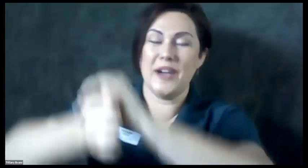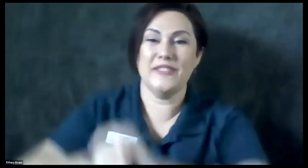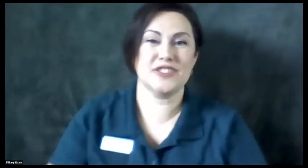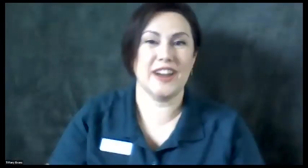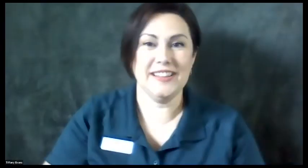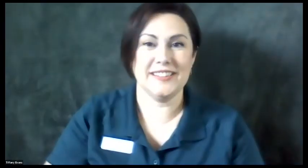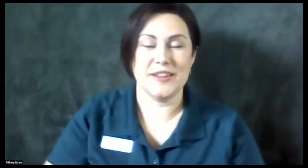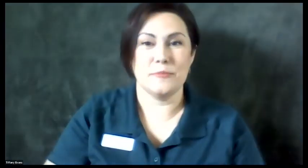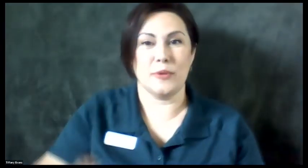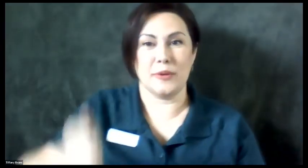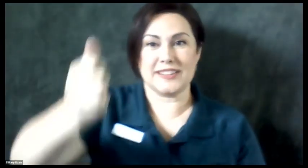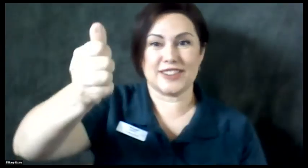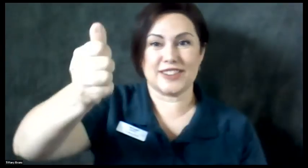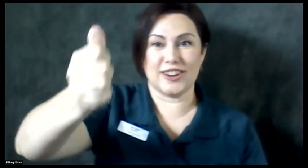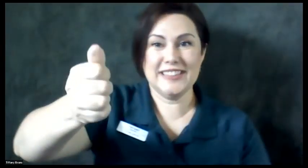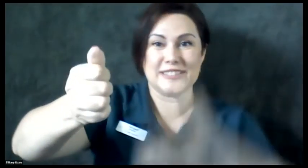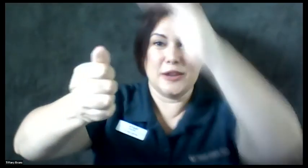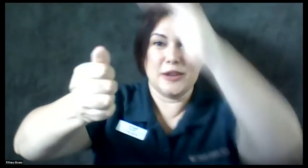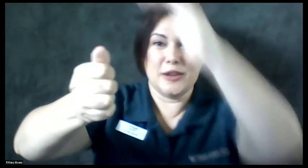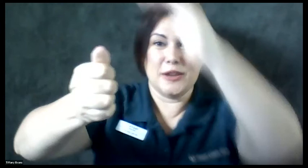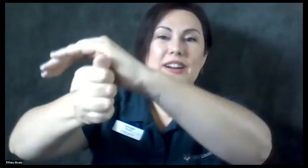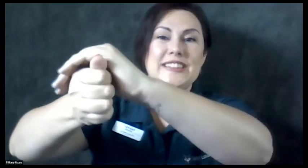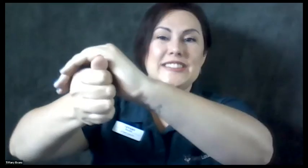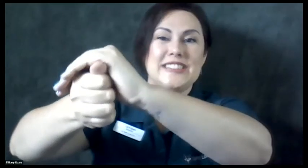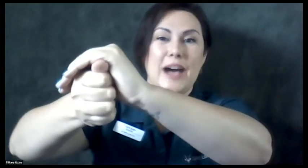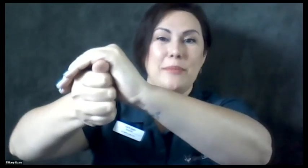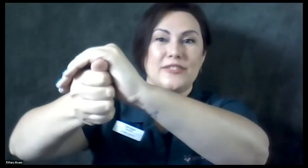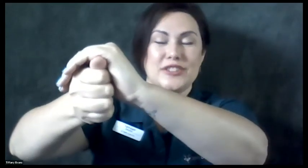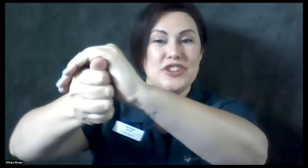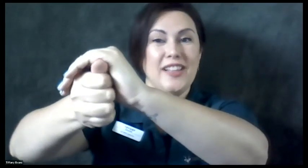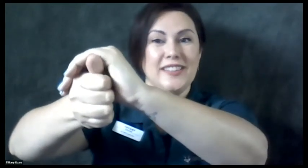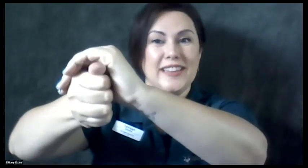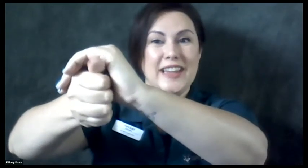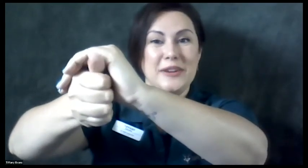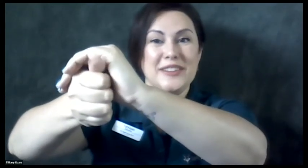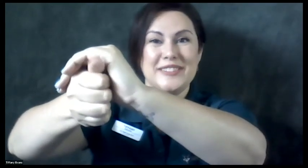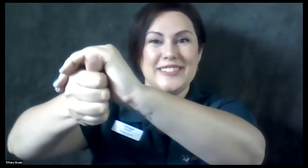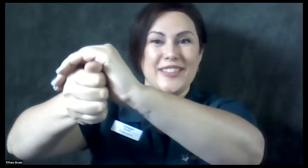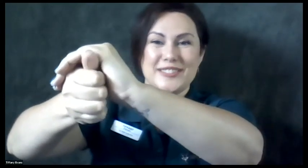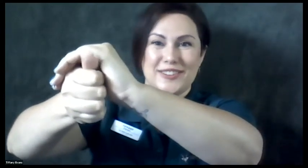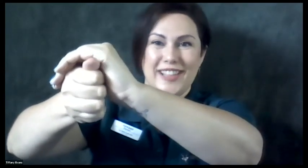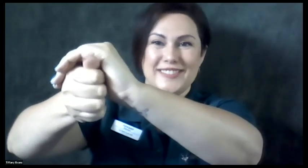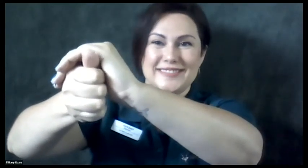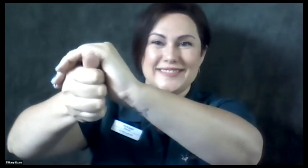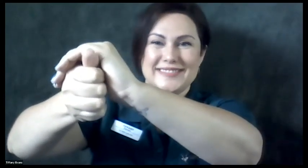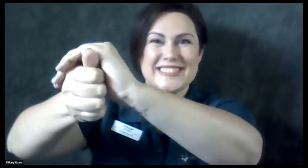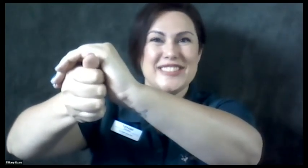tried it. Remember, we're going to start like this. We're going to put our hand on top for the shell, and we're going to wiggle the little turtle head. So that's the